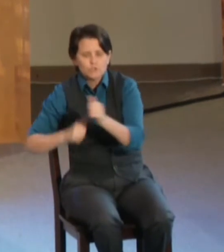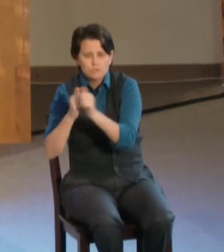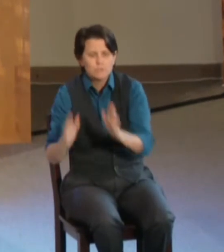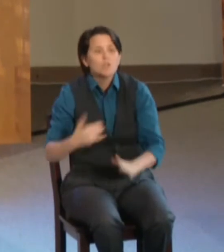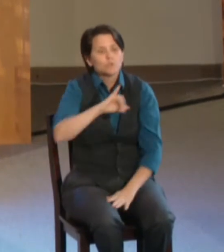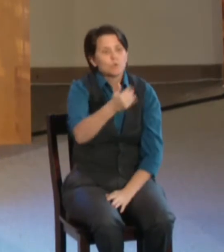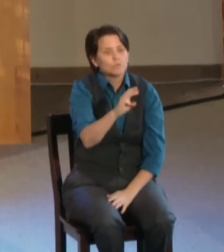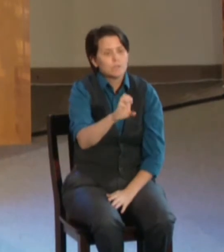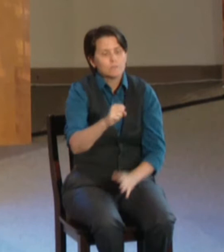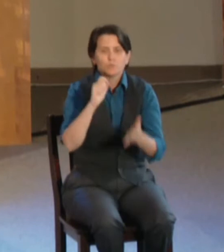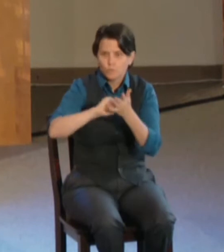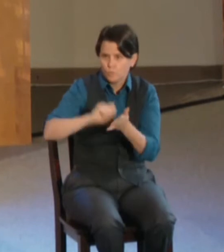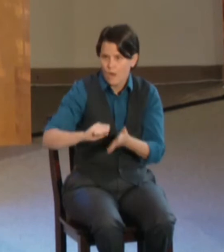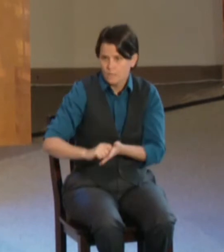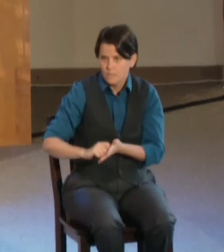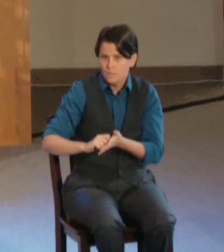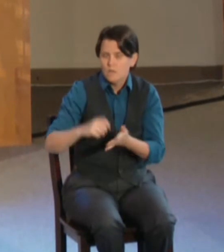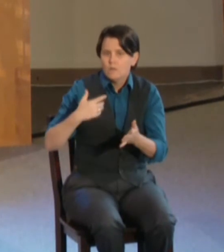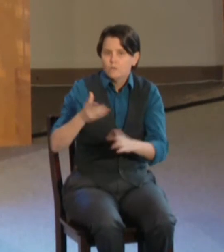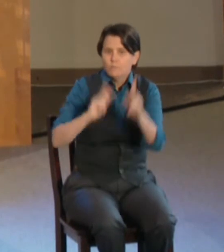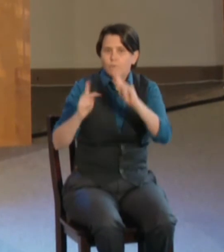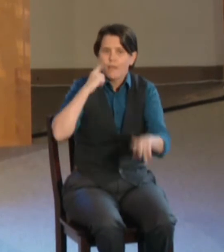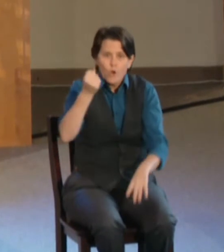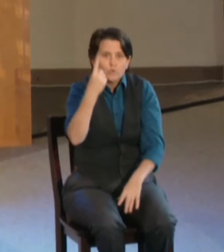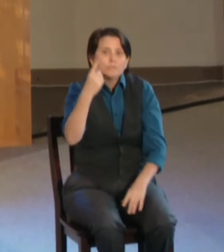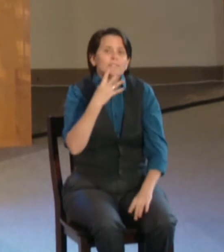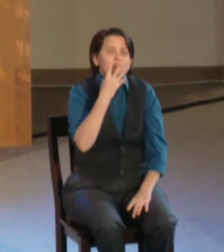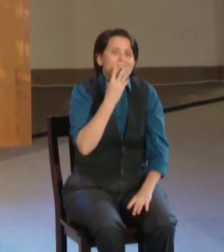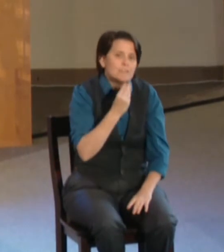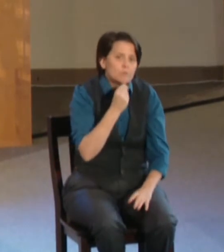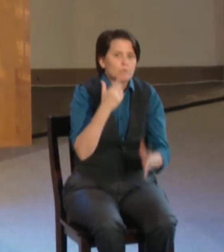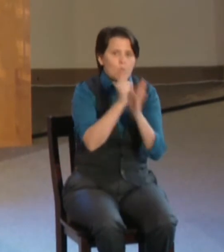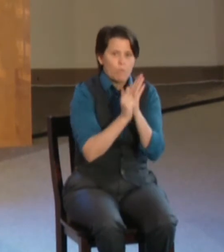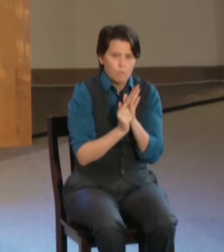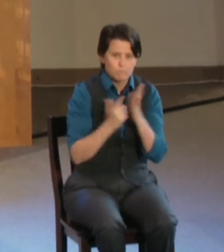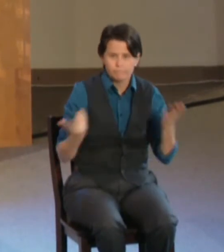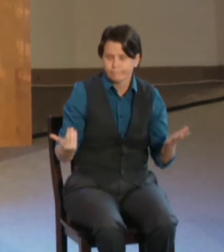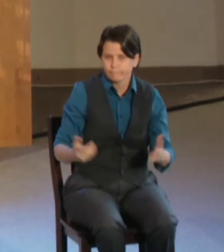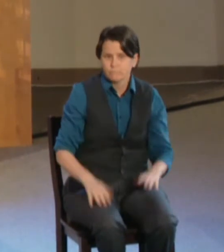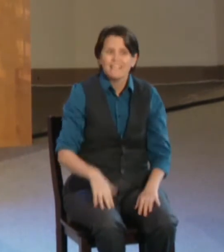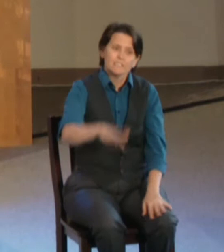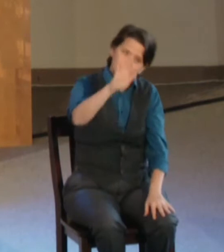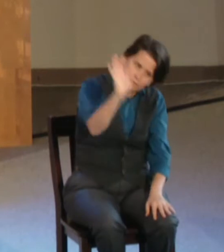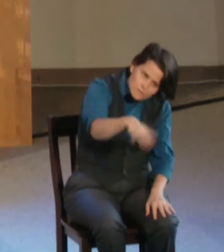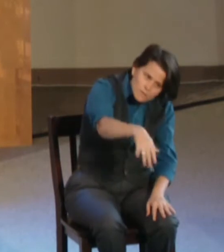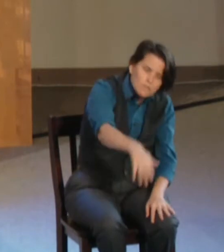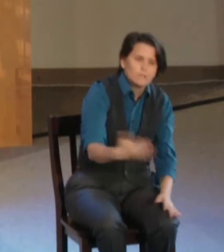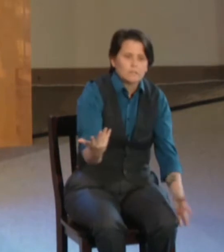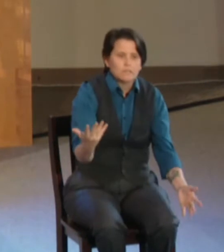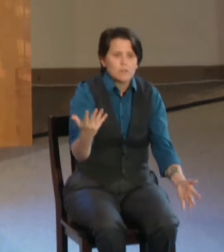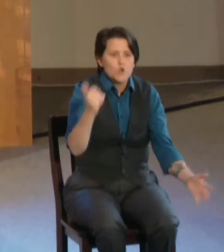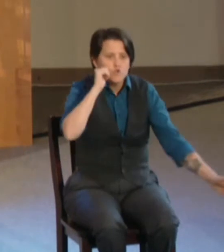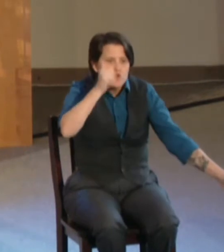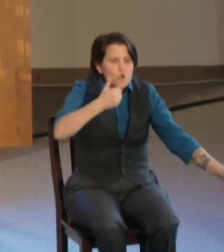that understood the Hebrew laws. And what he was saying to them is, dudes, you gotta live the